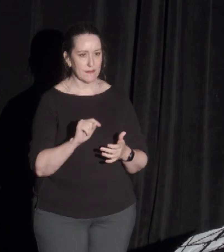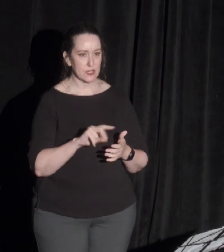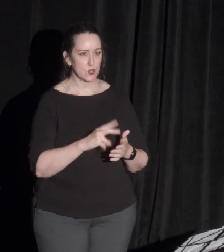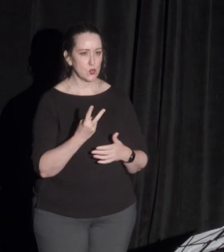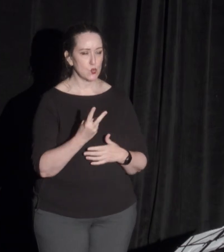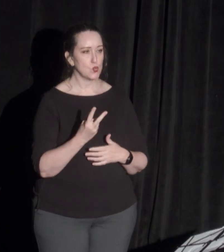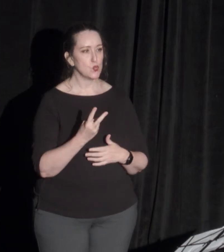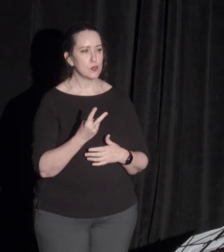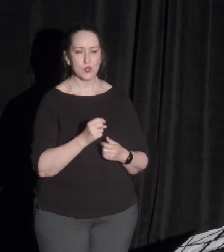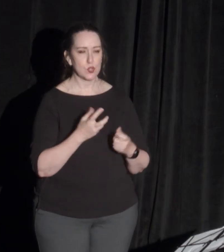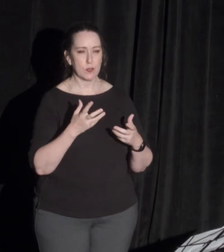Too much swearing.